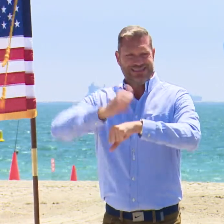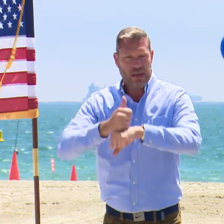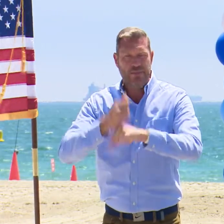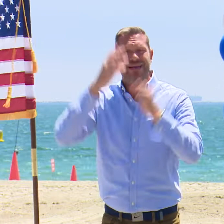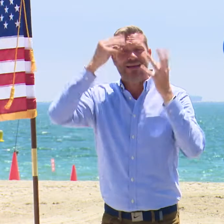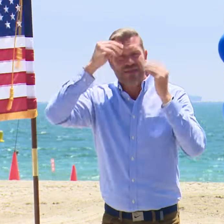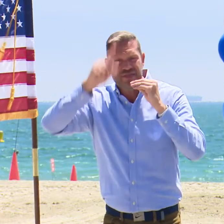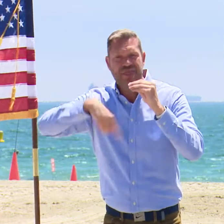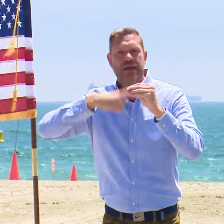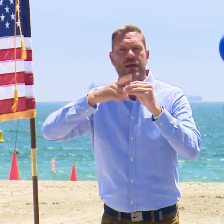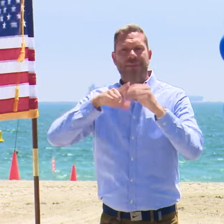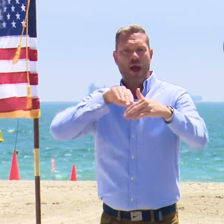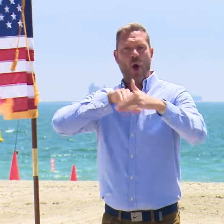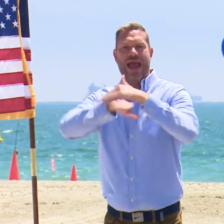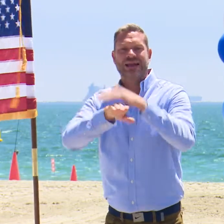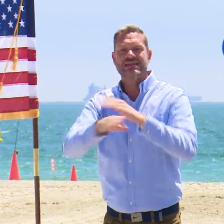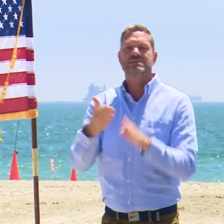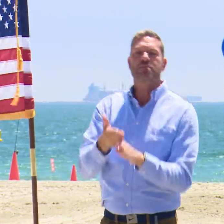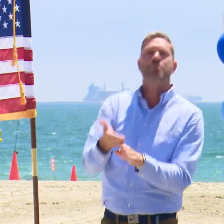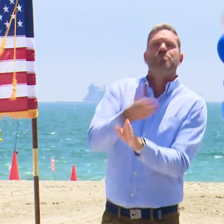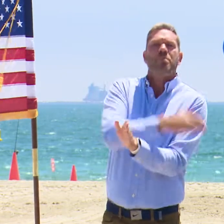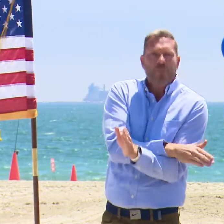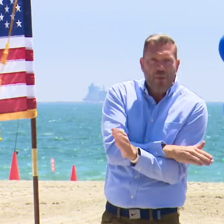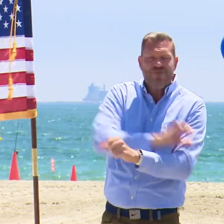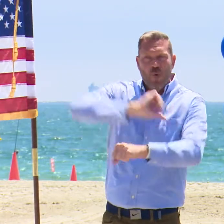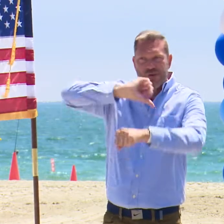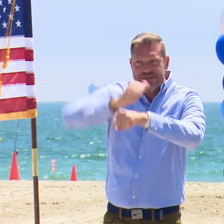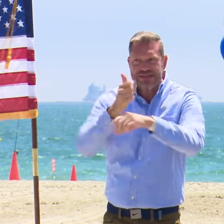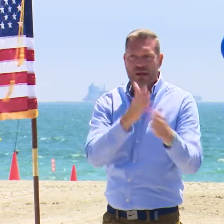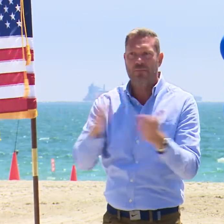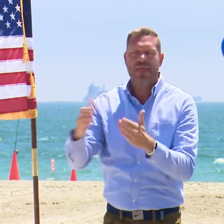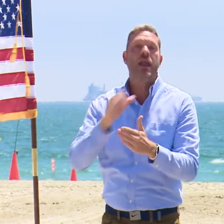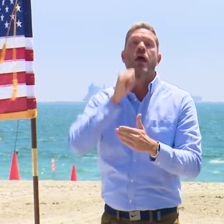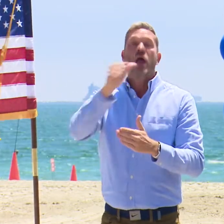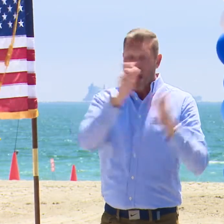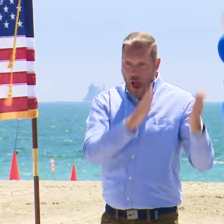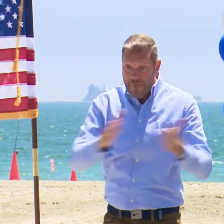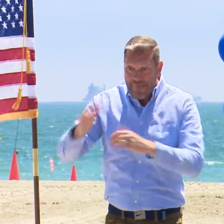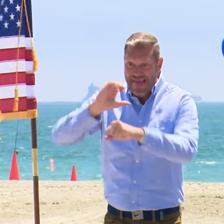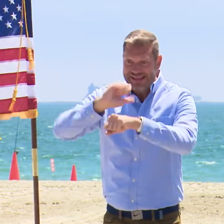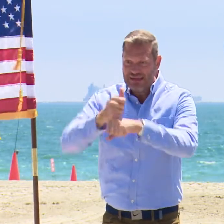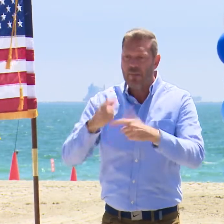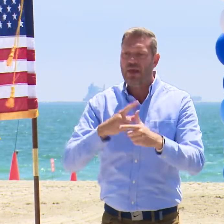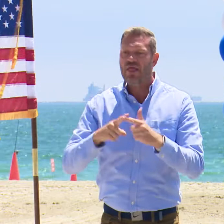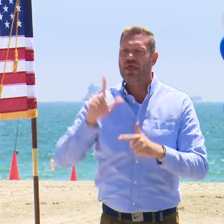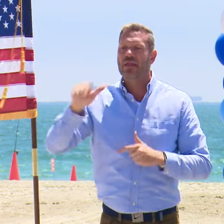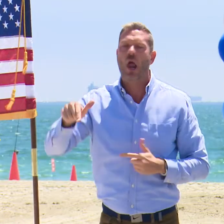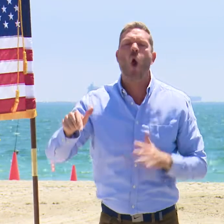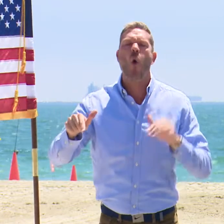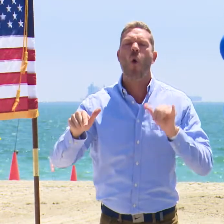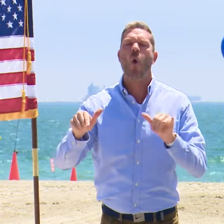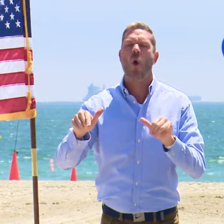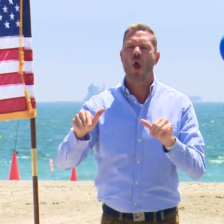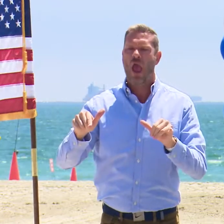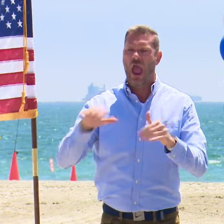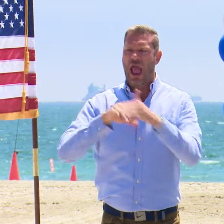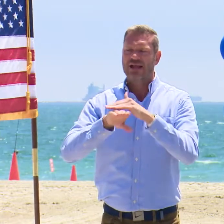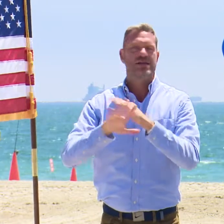about including us before you plan the projects, not after. And I thought that was really an important thing.